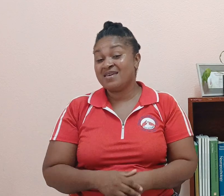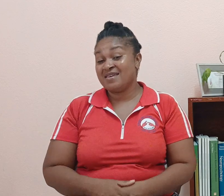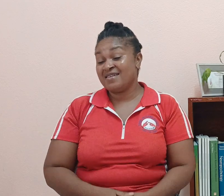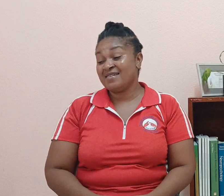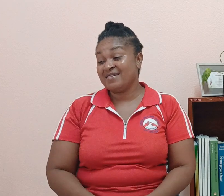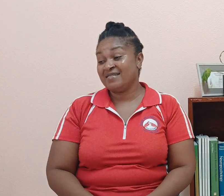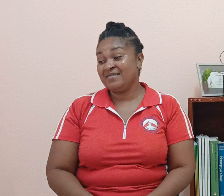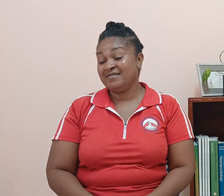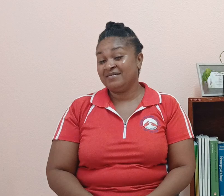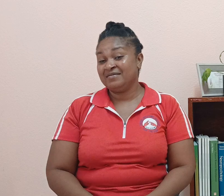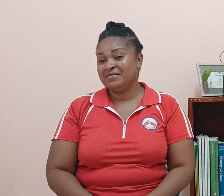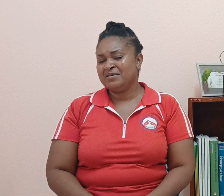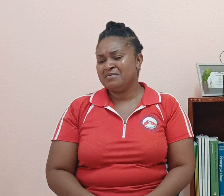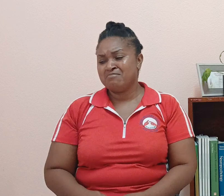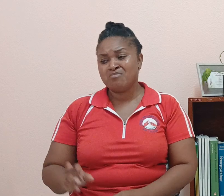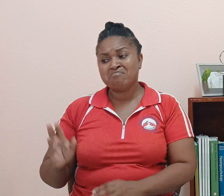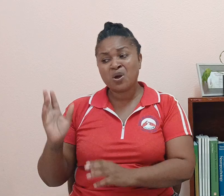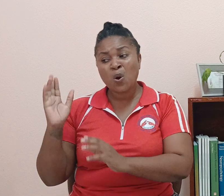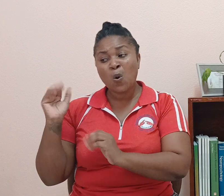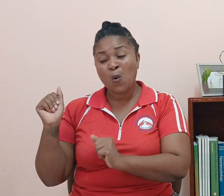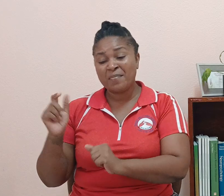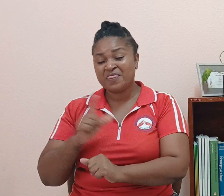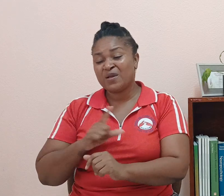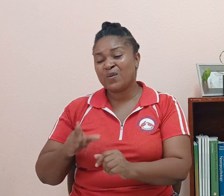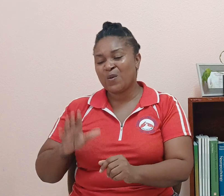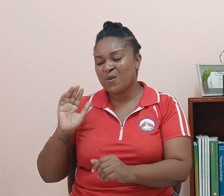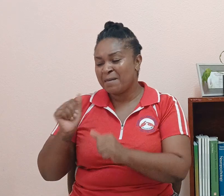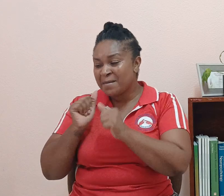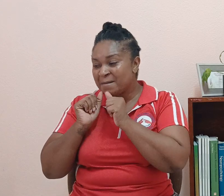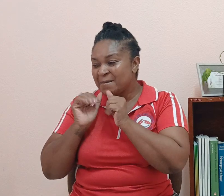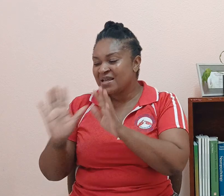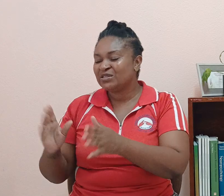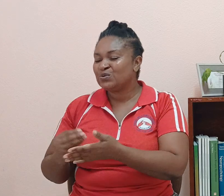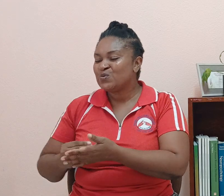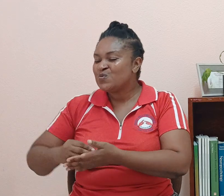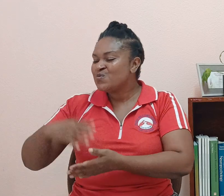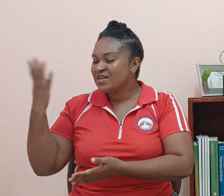and he hoped that the Lord would bless her richly as a reward.